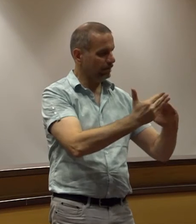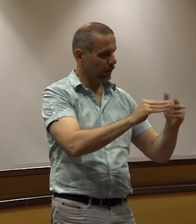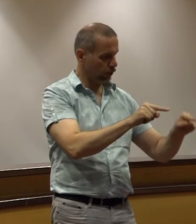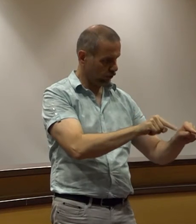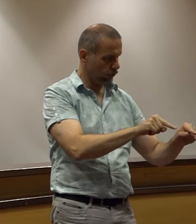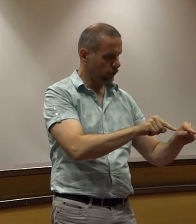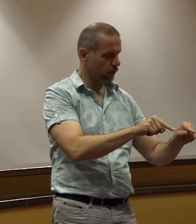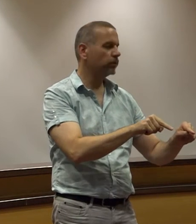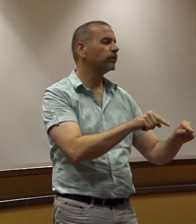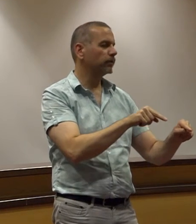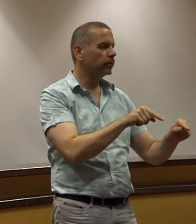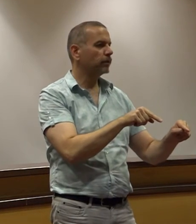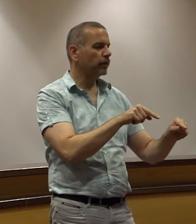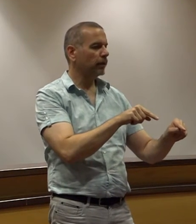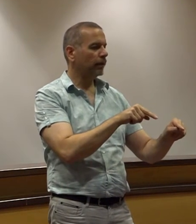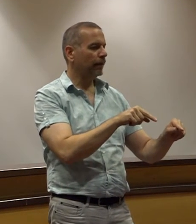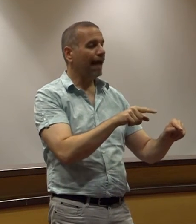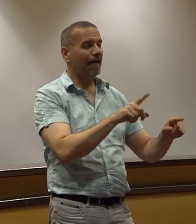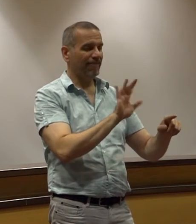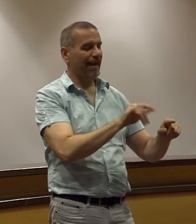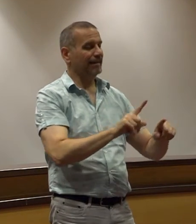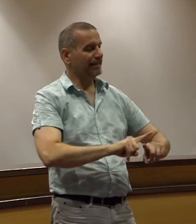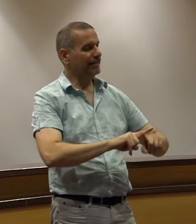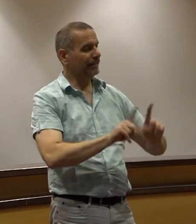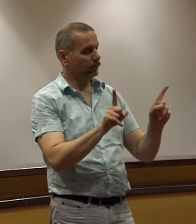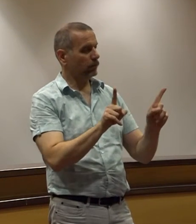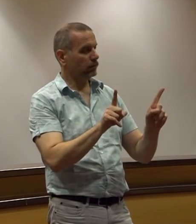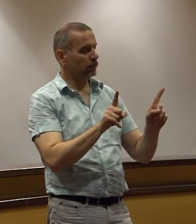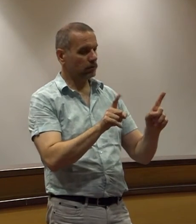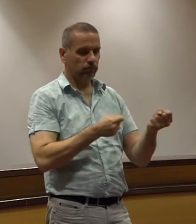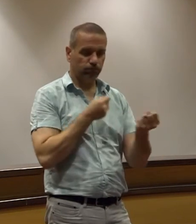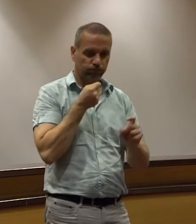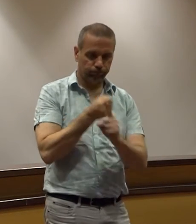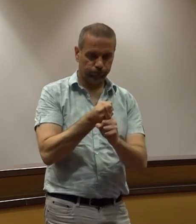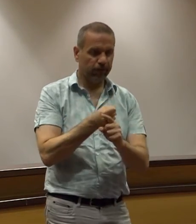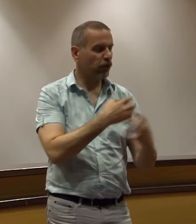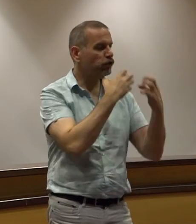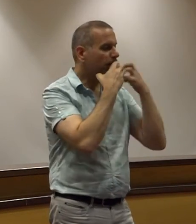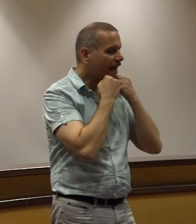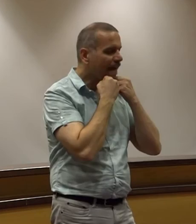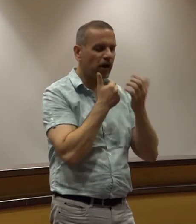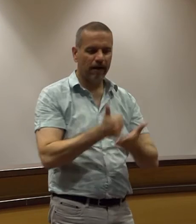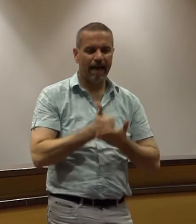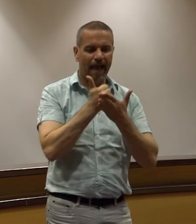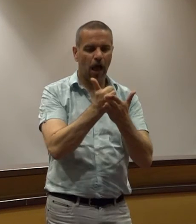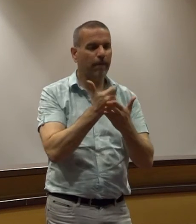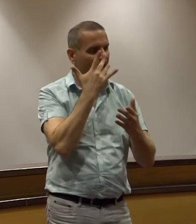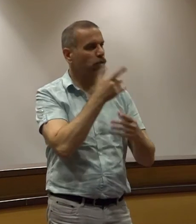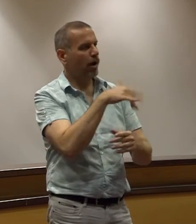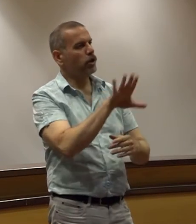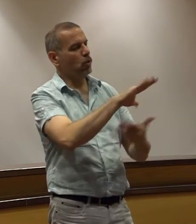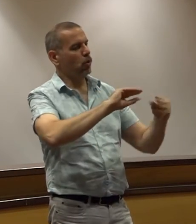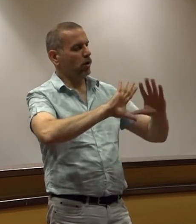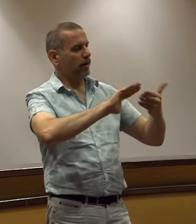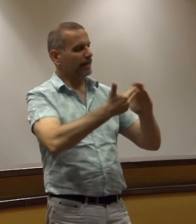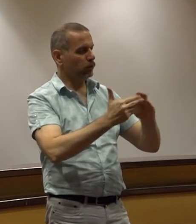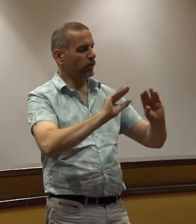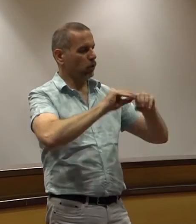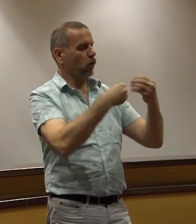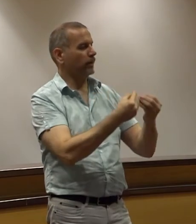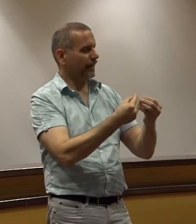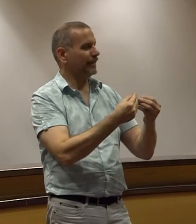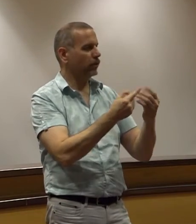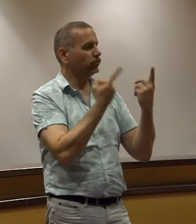and the difference that you make is because you do care. And that's why you've been so successful. That's how you're